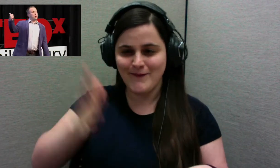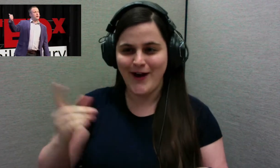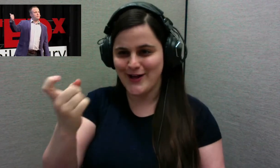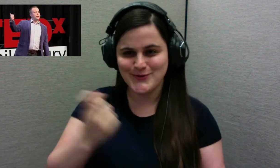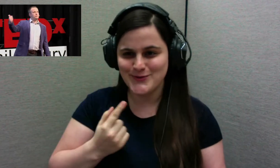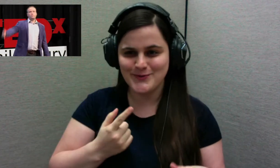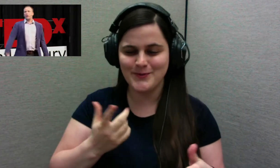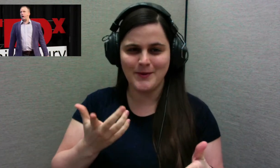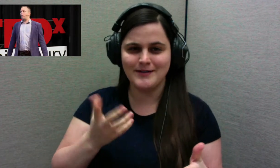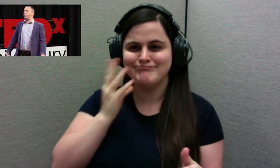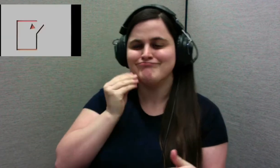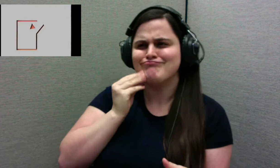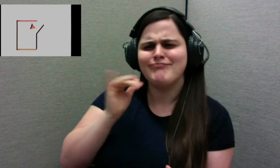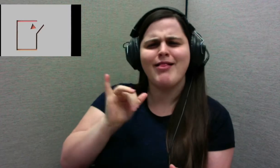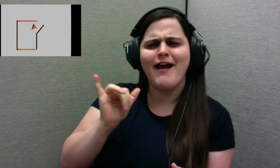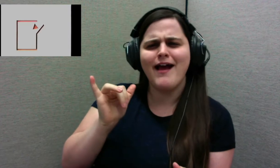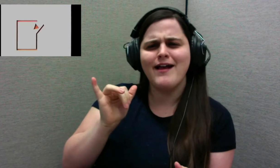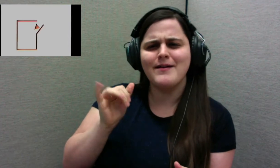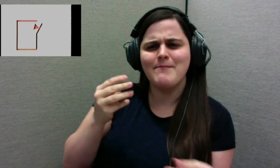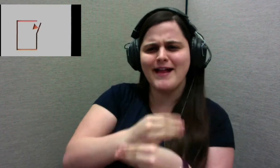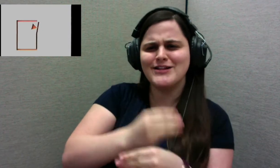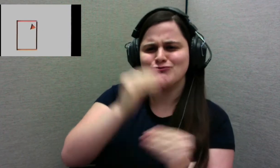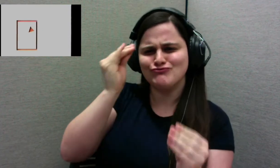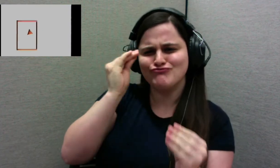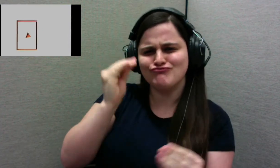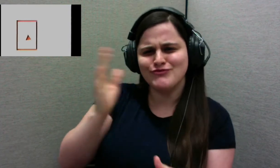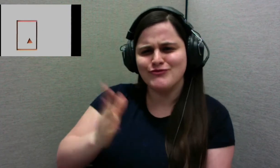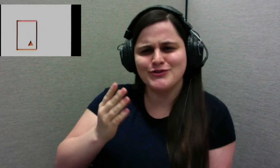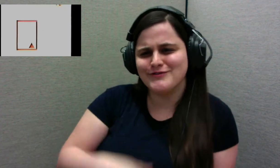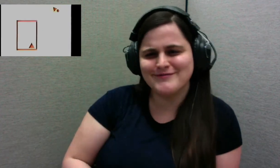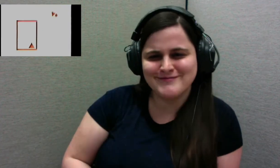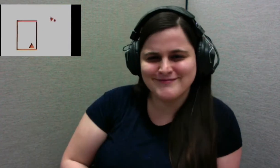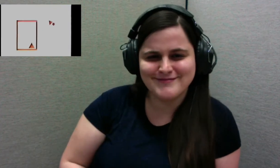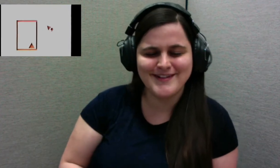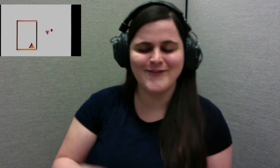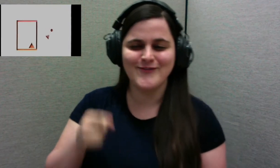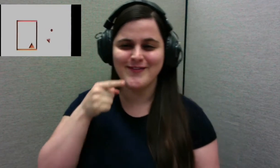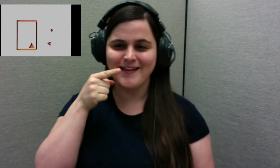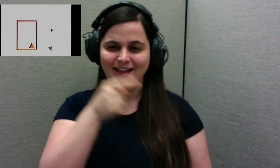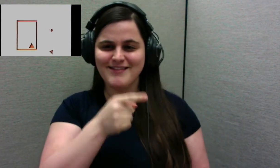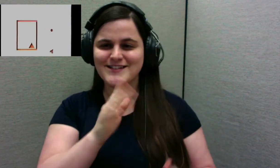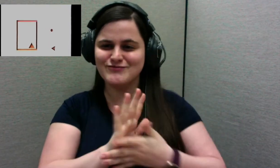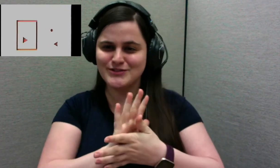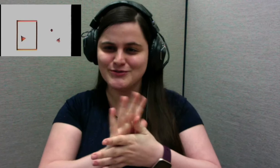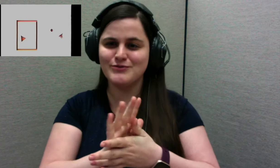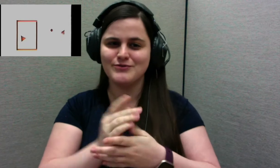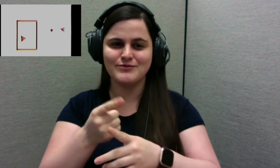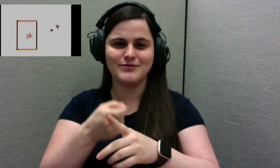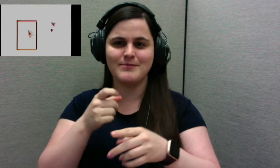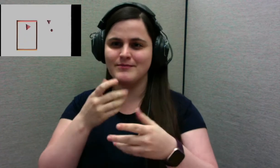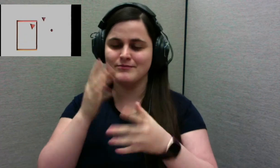Projected here behind me, we've got some video from a great study by Hyder and Simmel